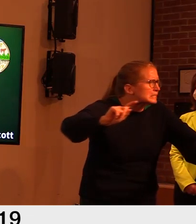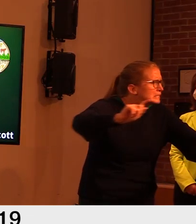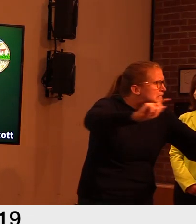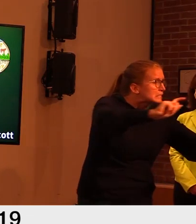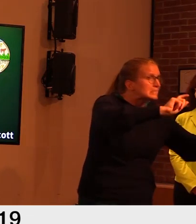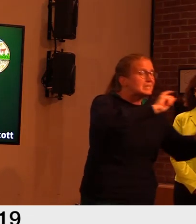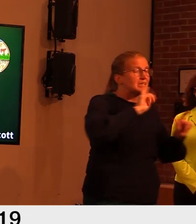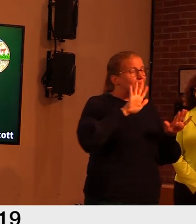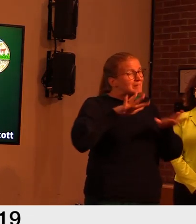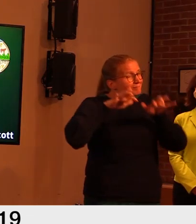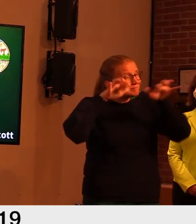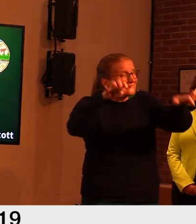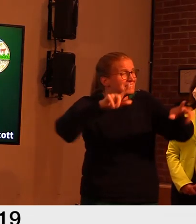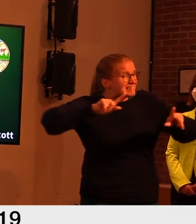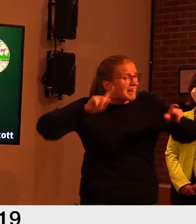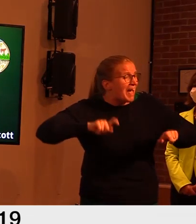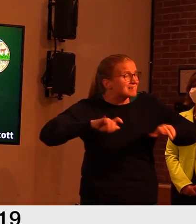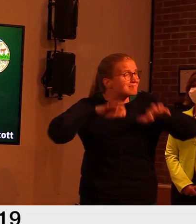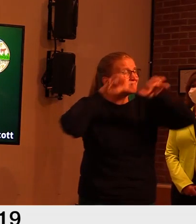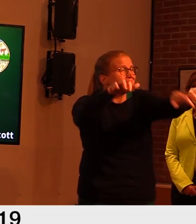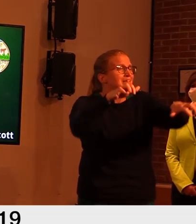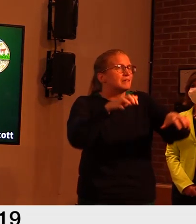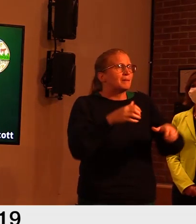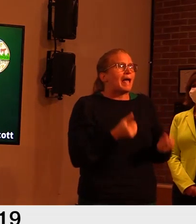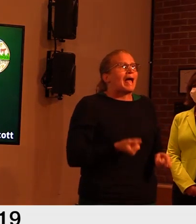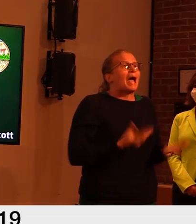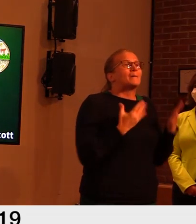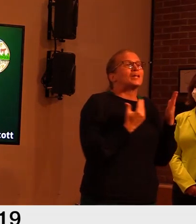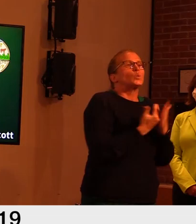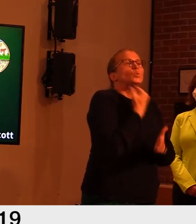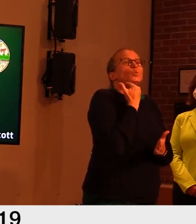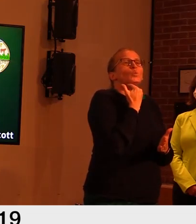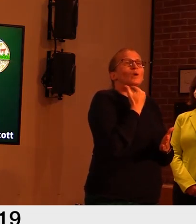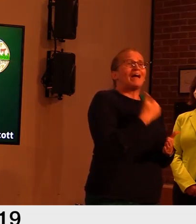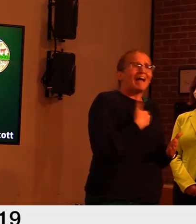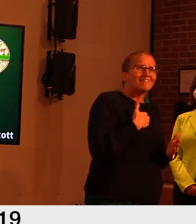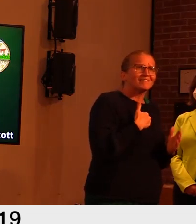testings were just incredible. And